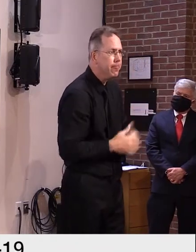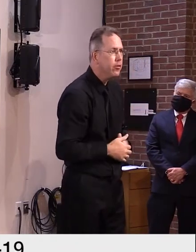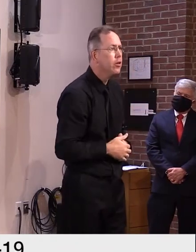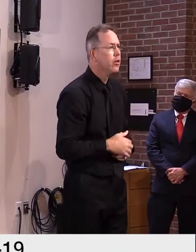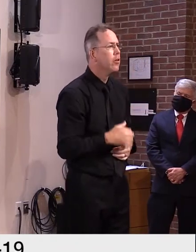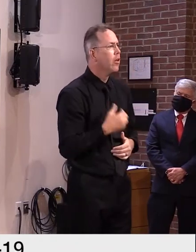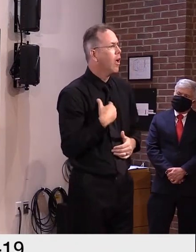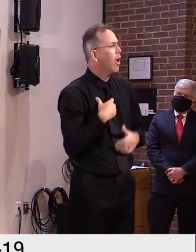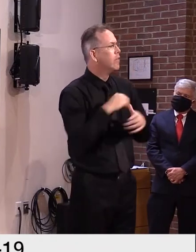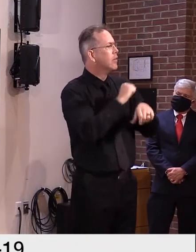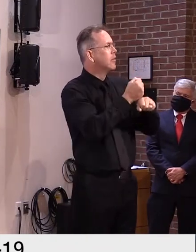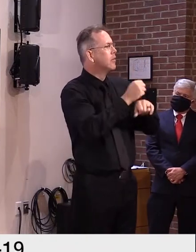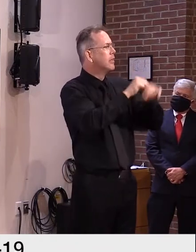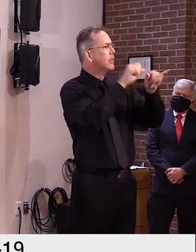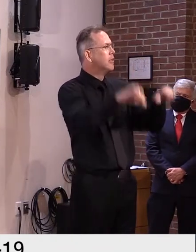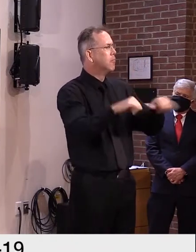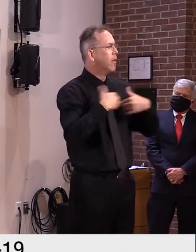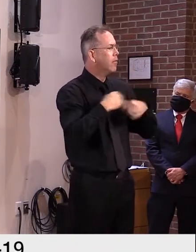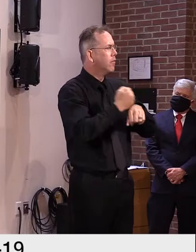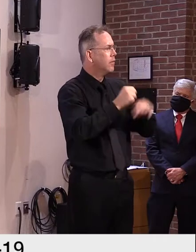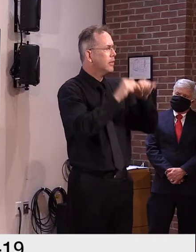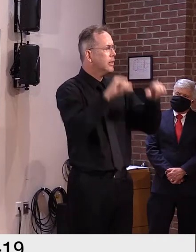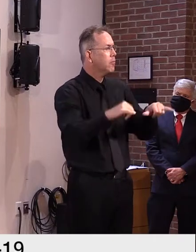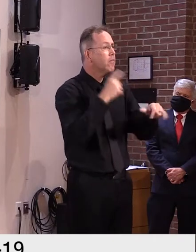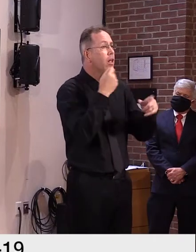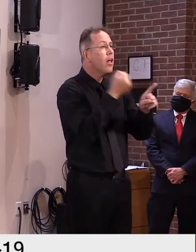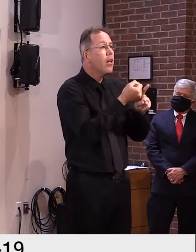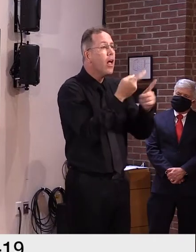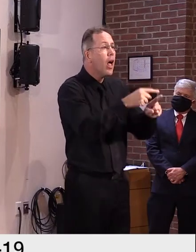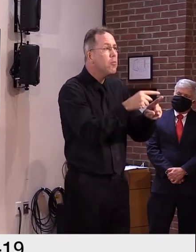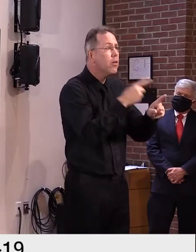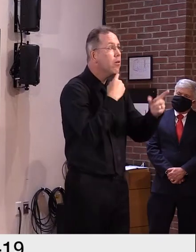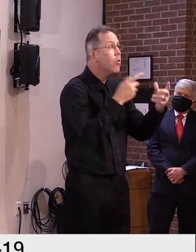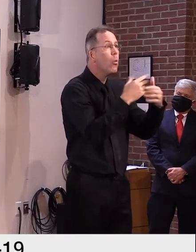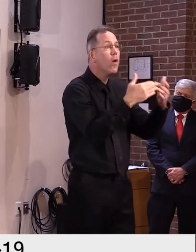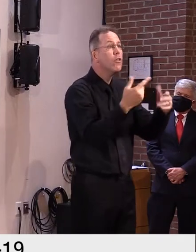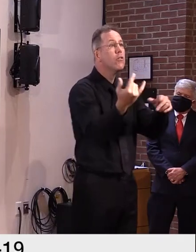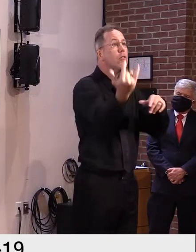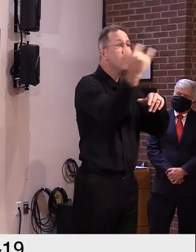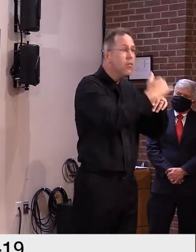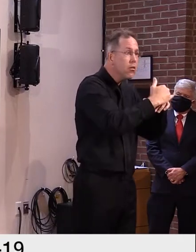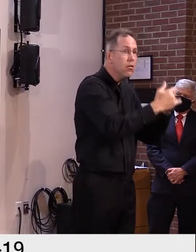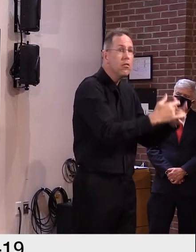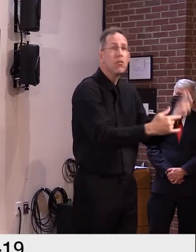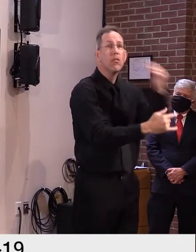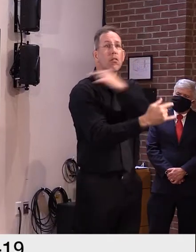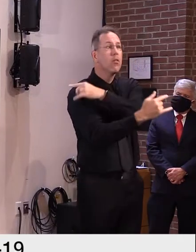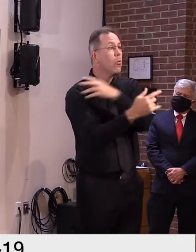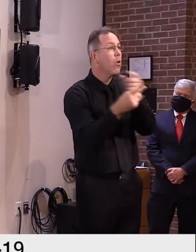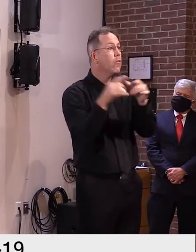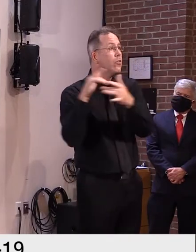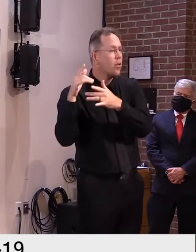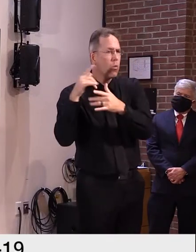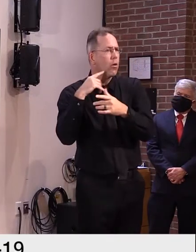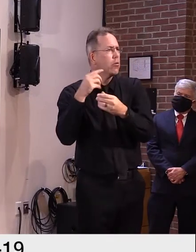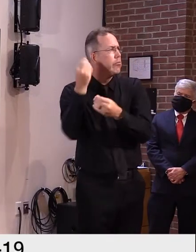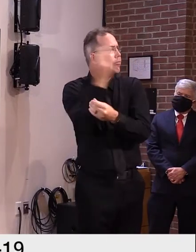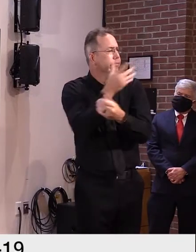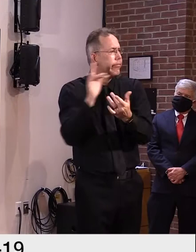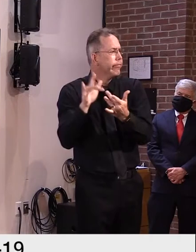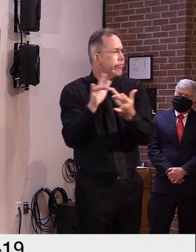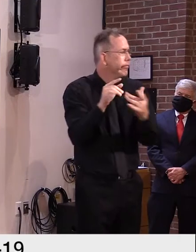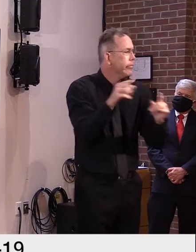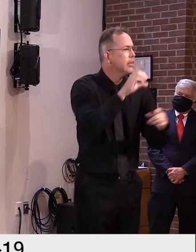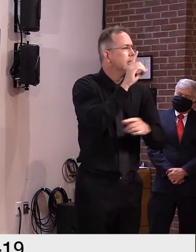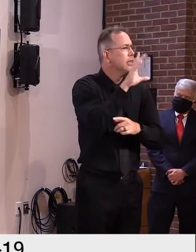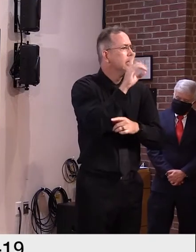that things that occur post-travel can be traced back. And if indeed anything needs to be done with